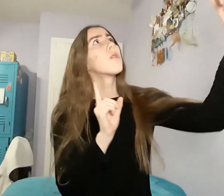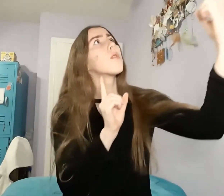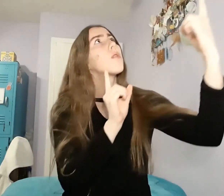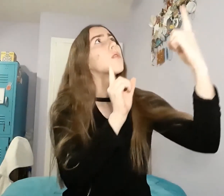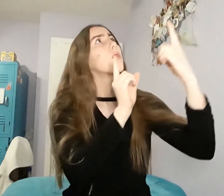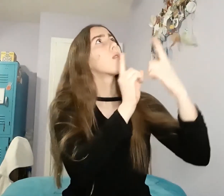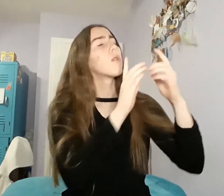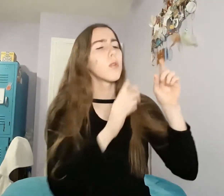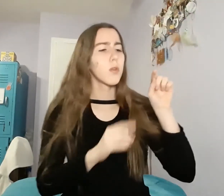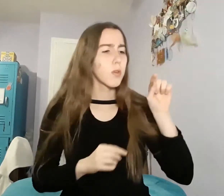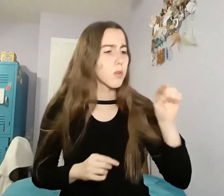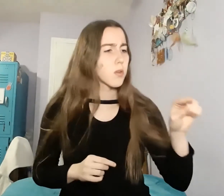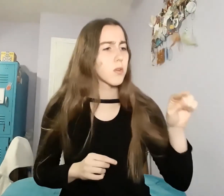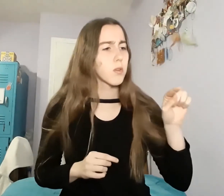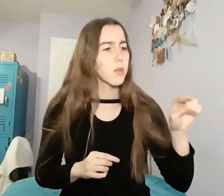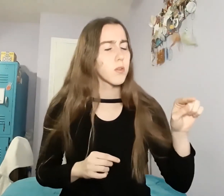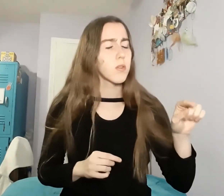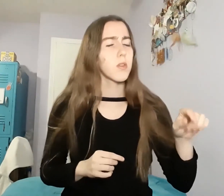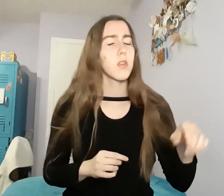trouble of my darkest night.